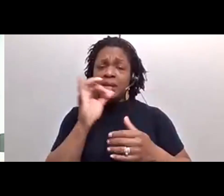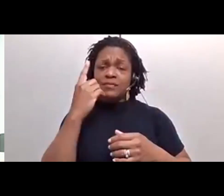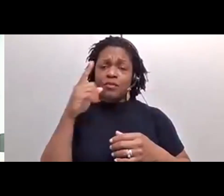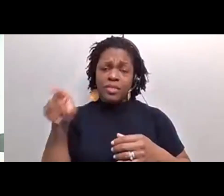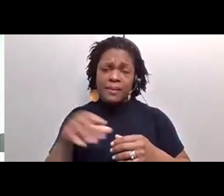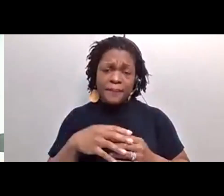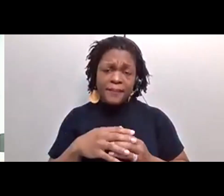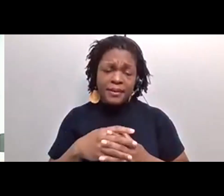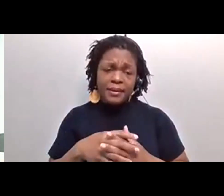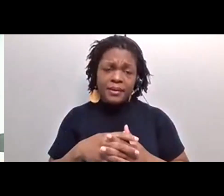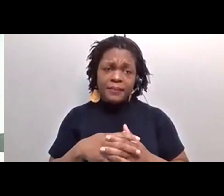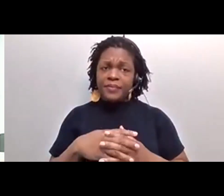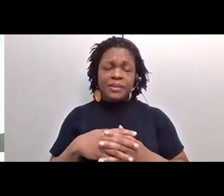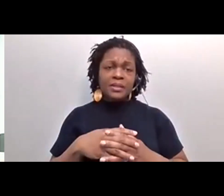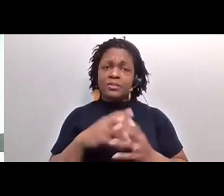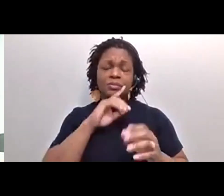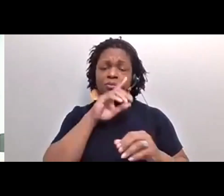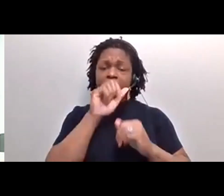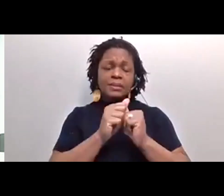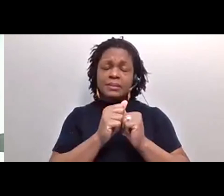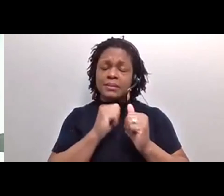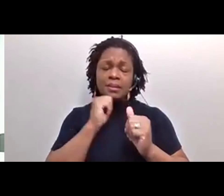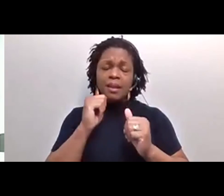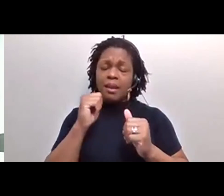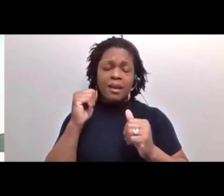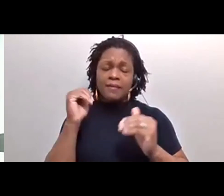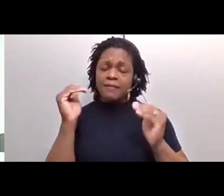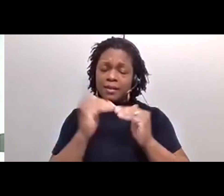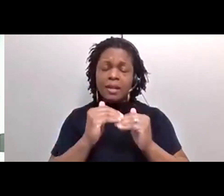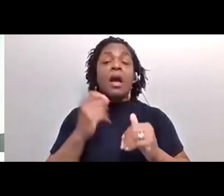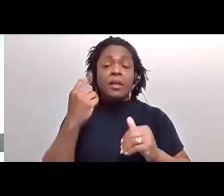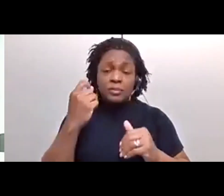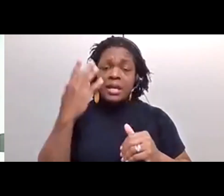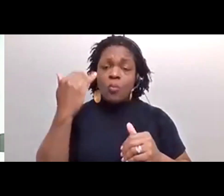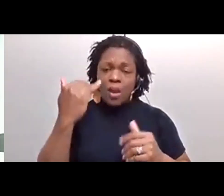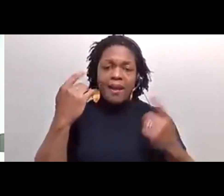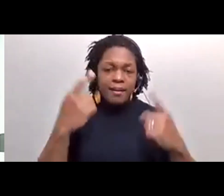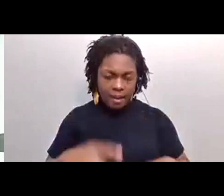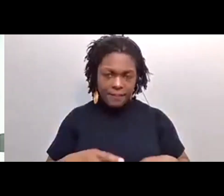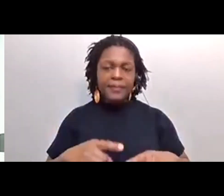so unfair. And I understand why it happened, and I know